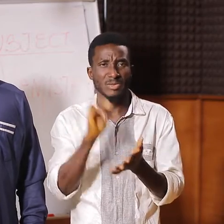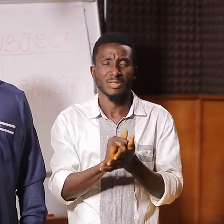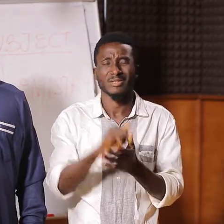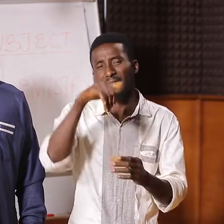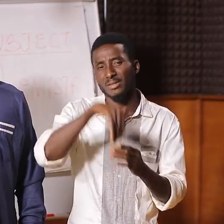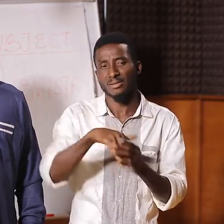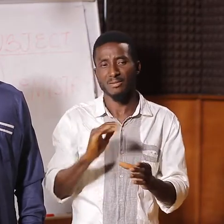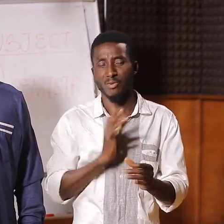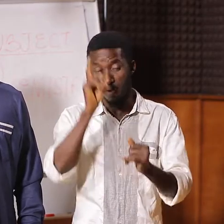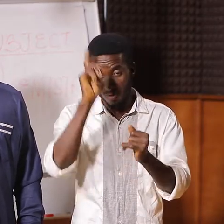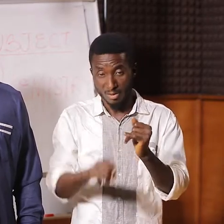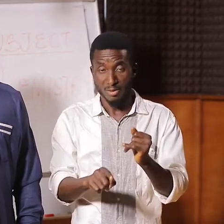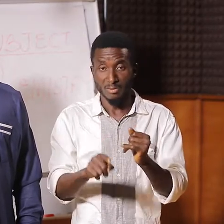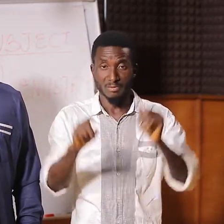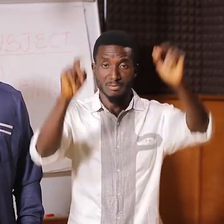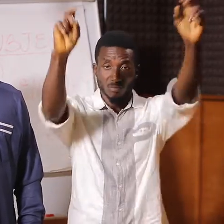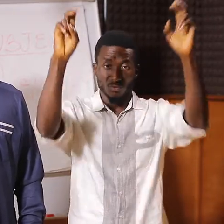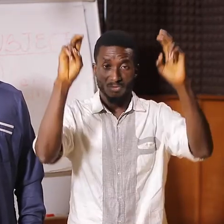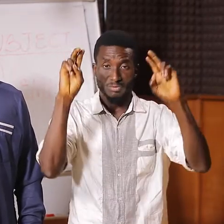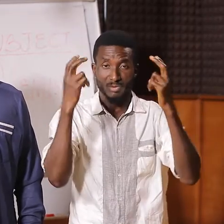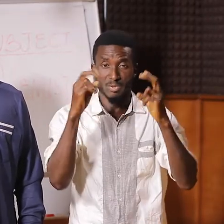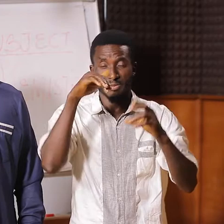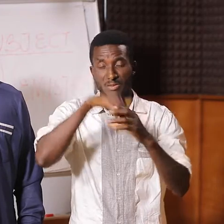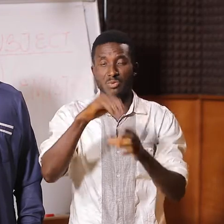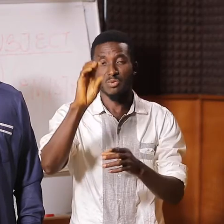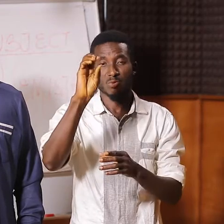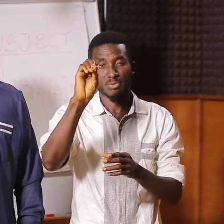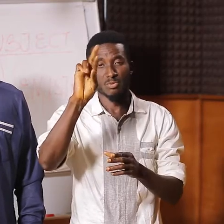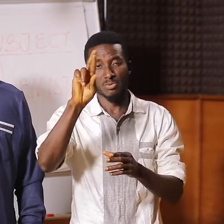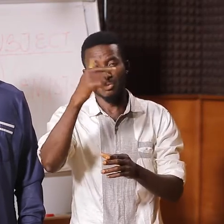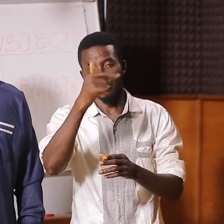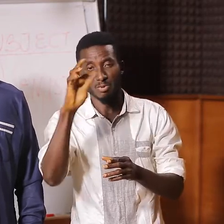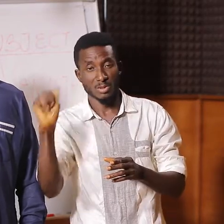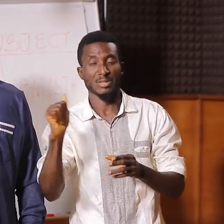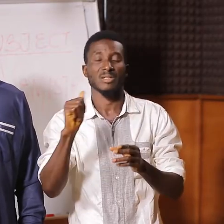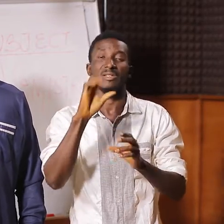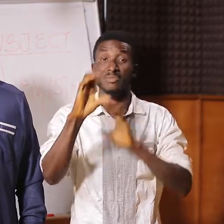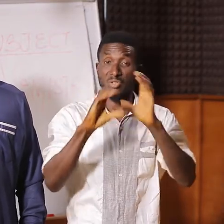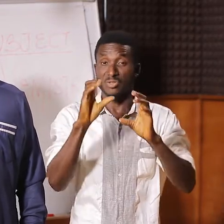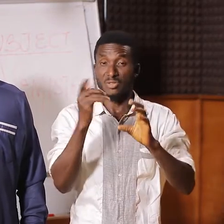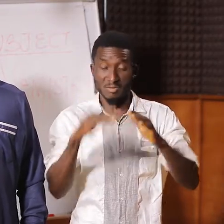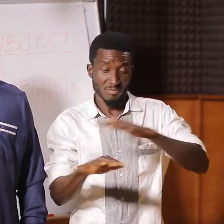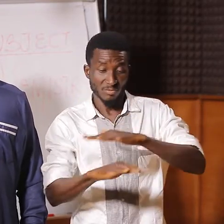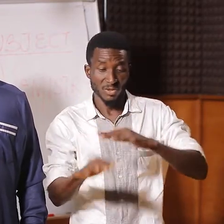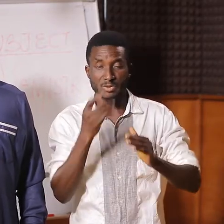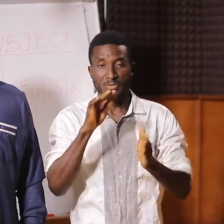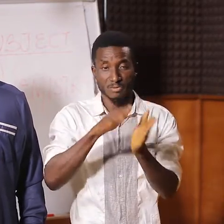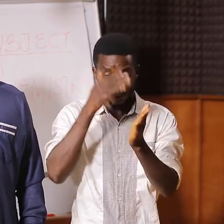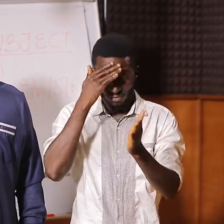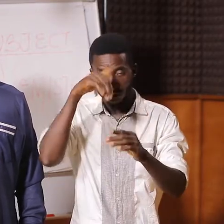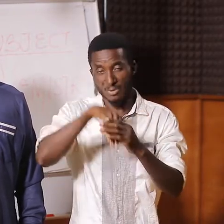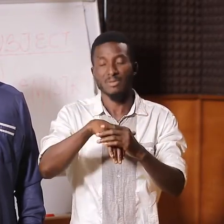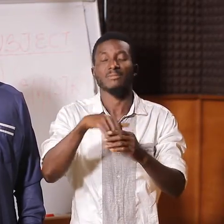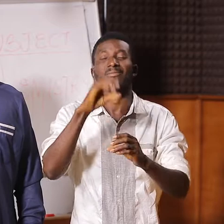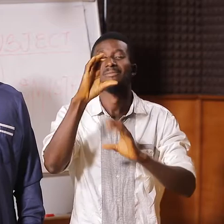our previous lesson on organic chemistry, we made mention that the basis of the study of organic